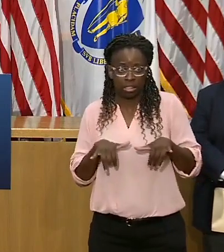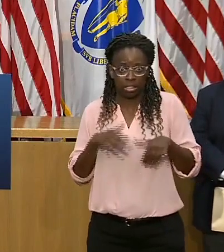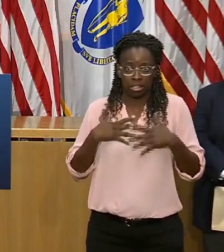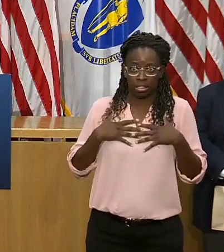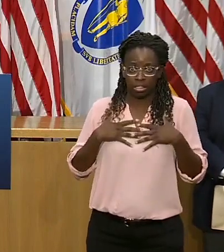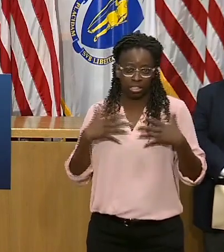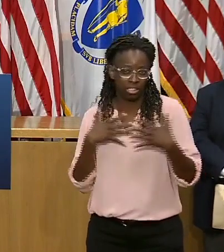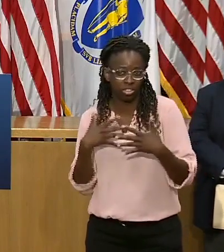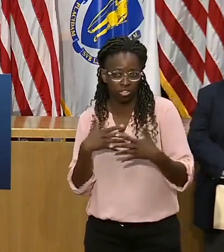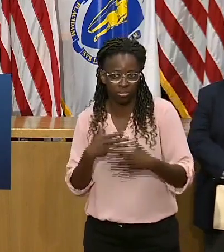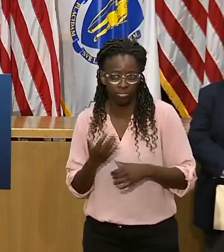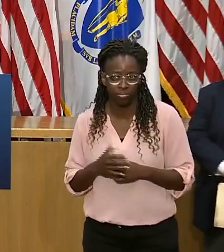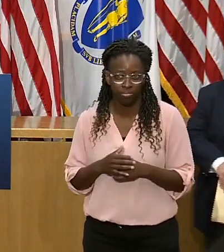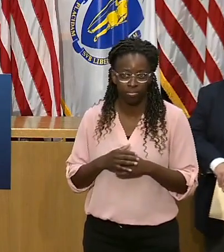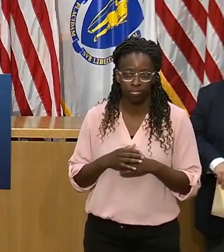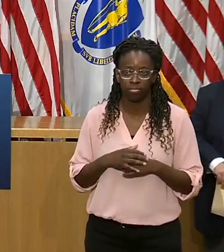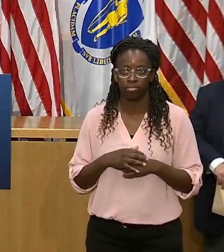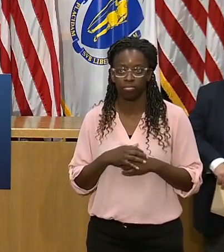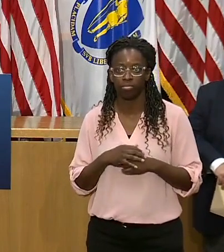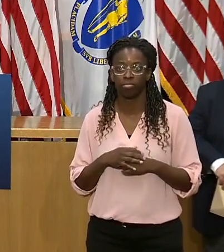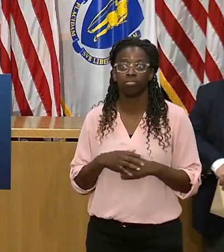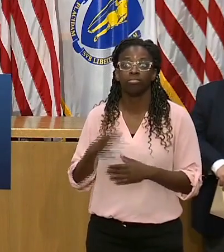in Massachusetts, if you go for a walk,